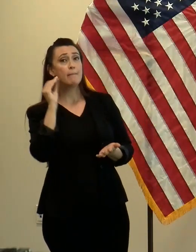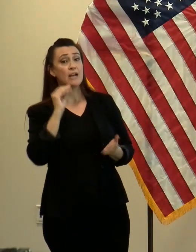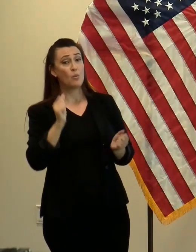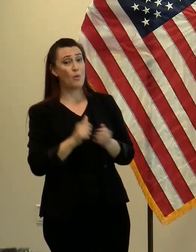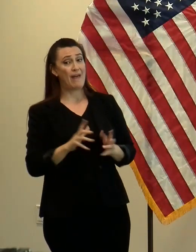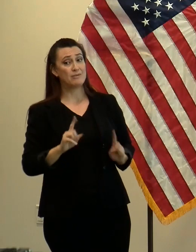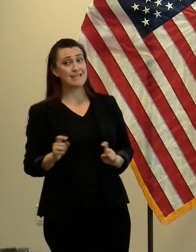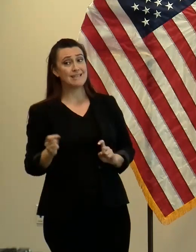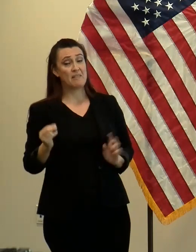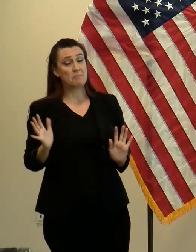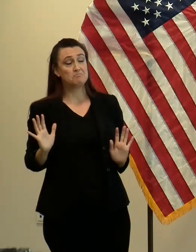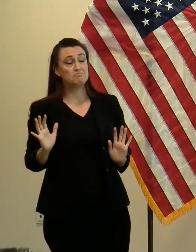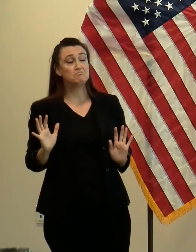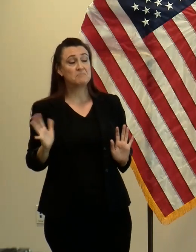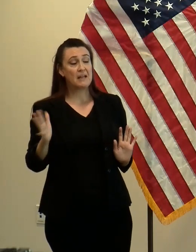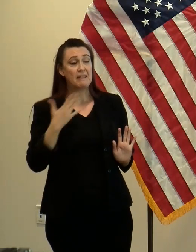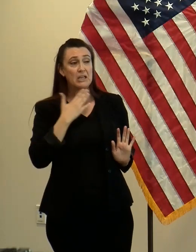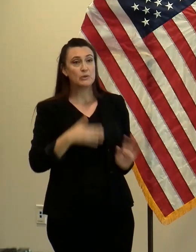Yes.